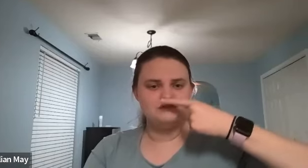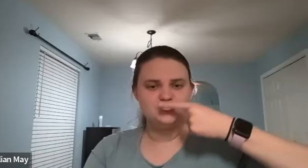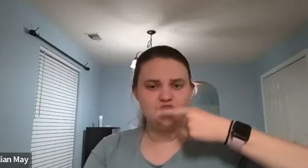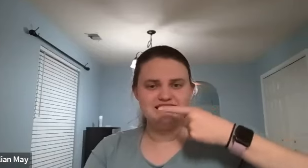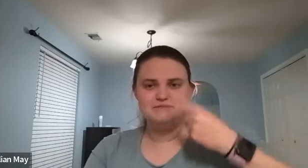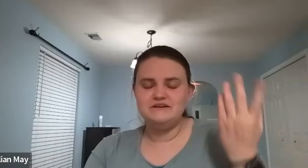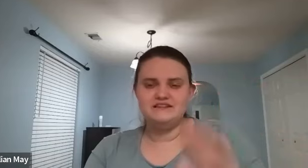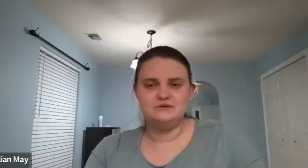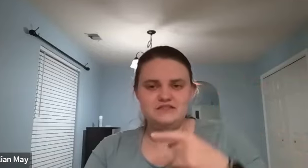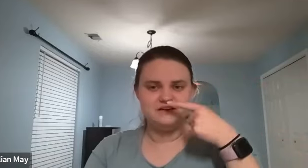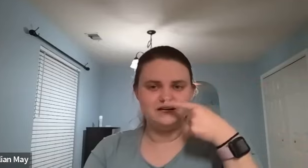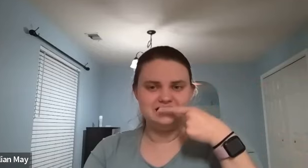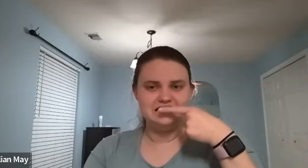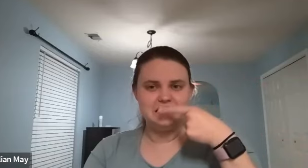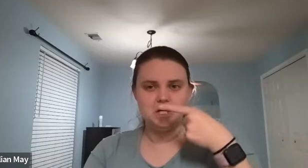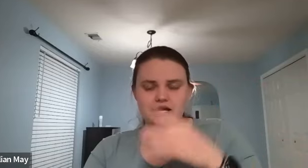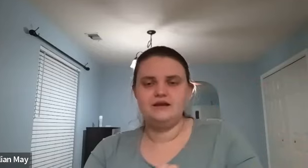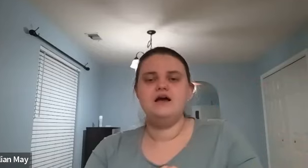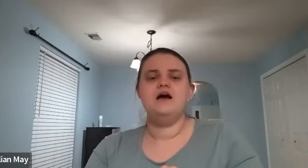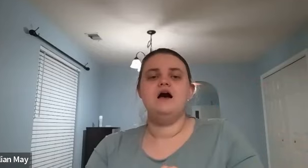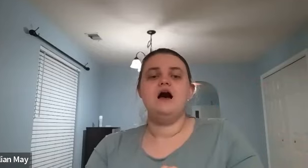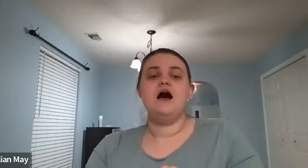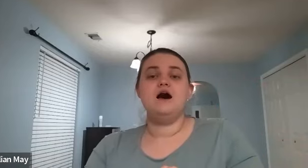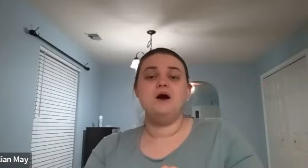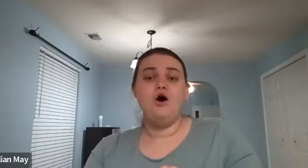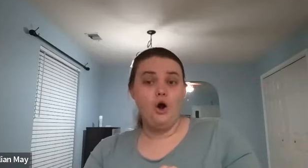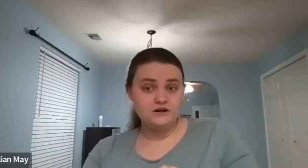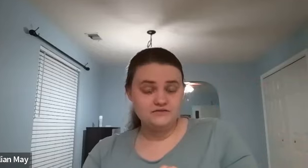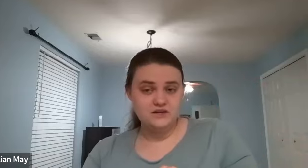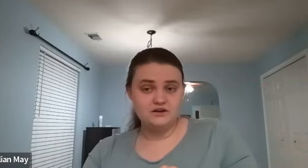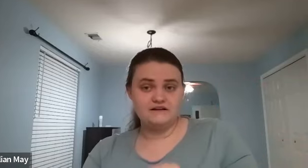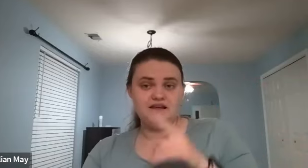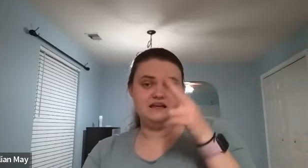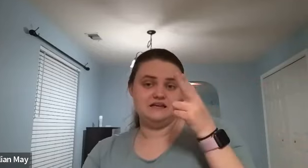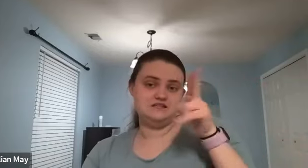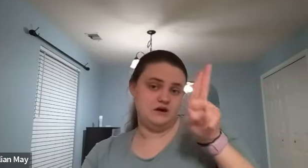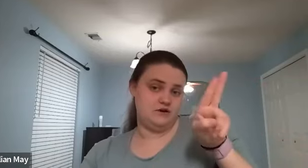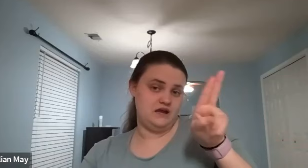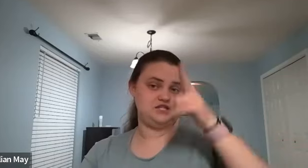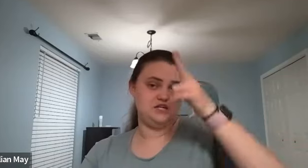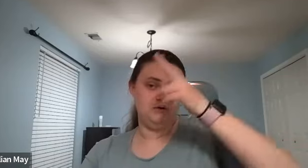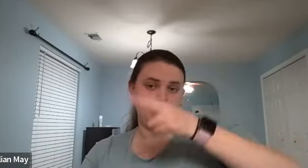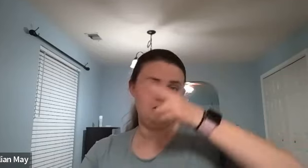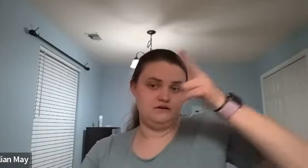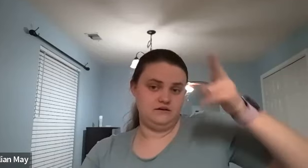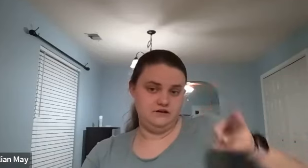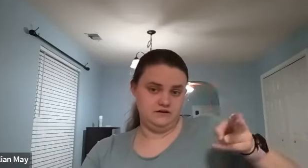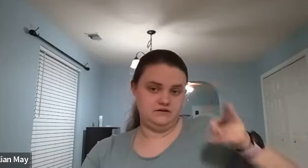just constantly moving. That's what I think of when I say hearing. Hard of hearing is you have your H and you go hard of hearing.